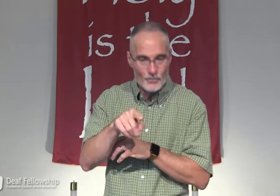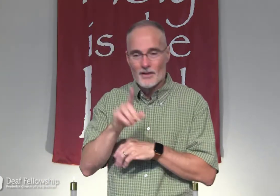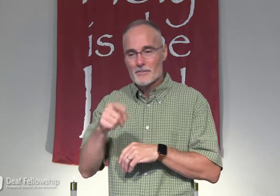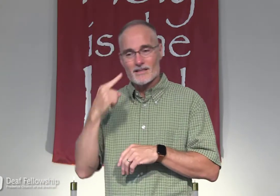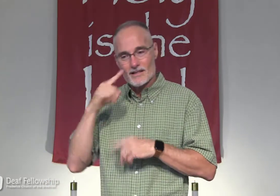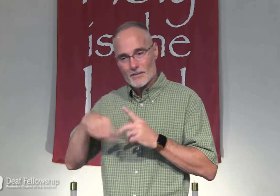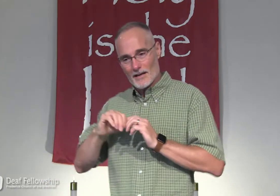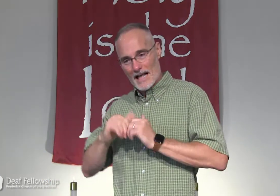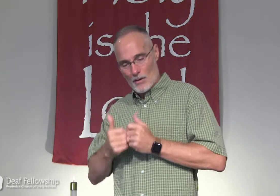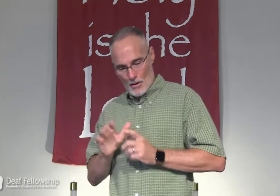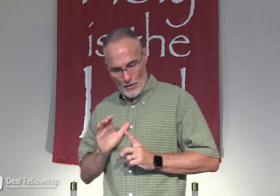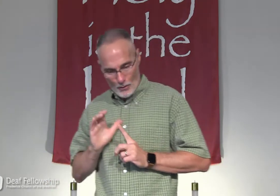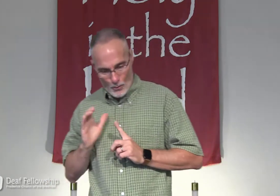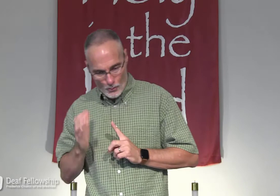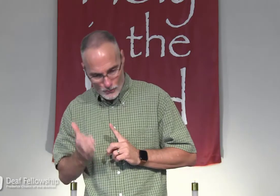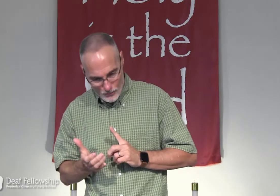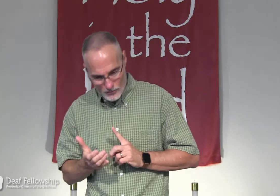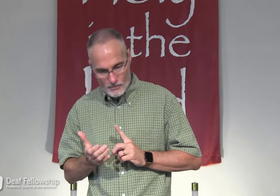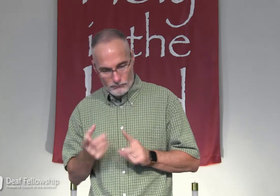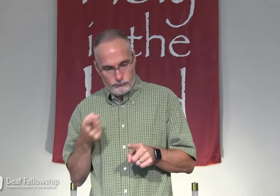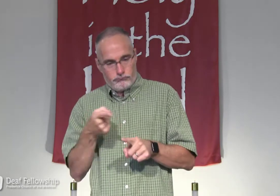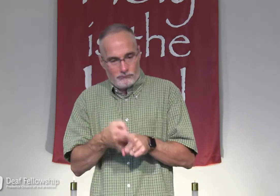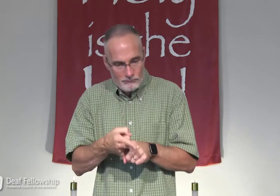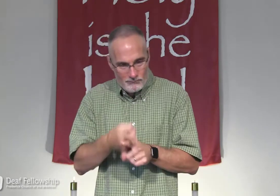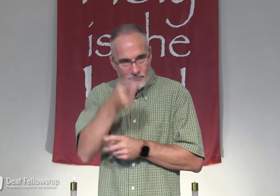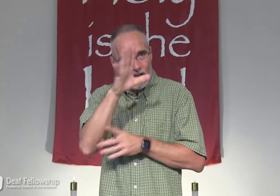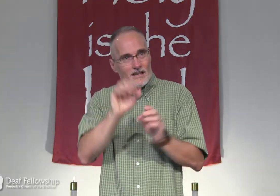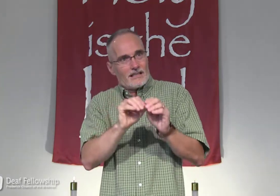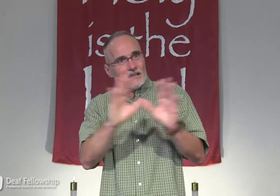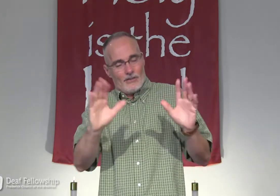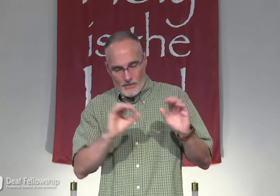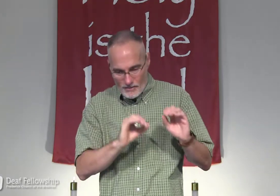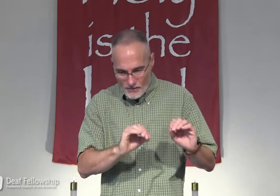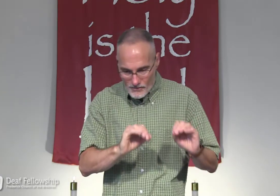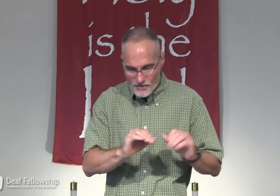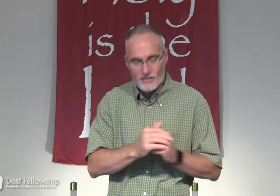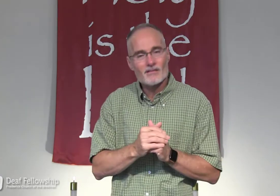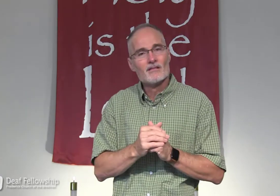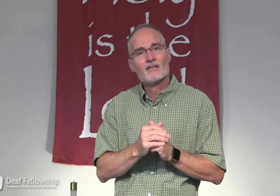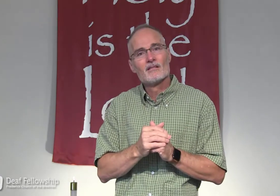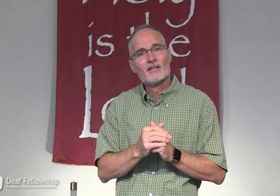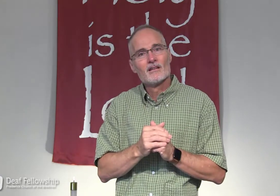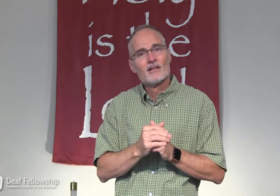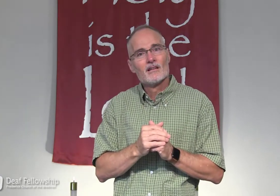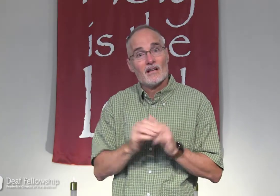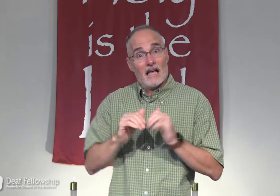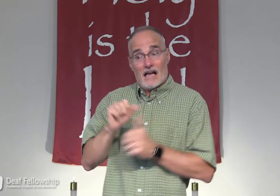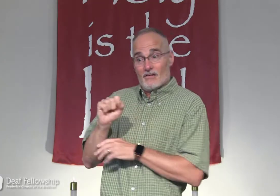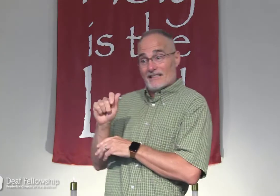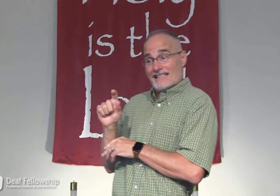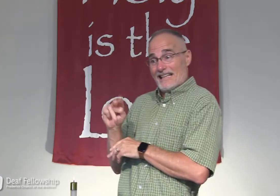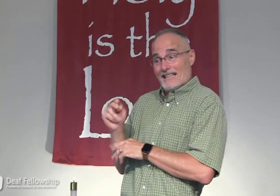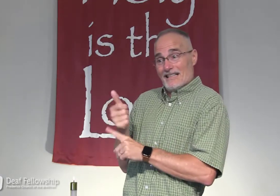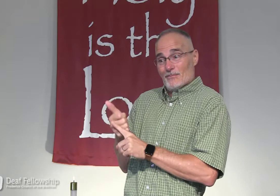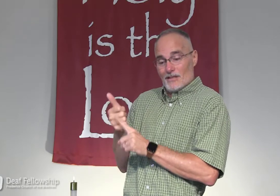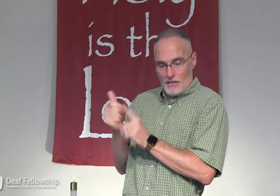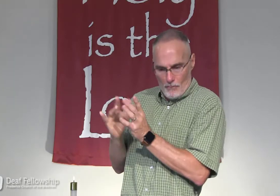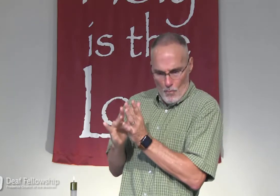You have to think about who's influencing you. When our culture contradicts